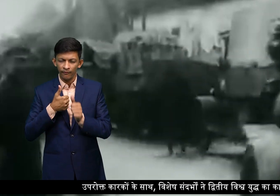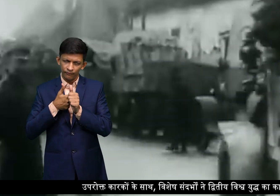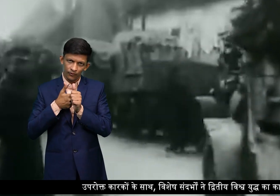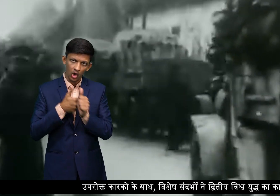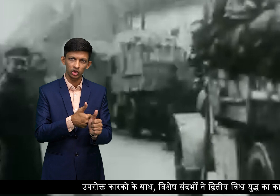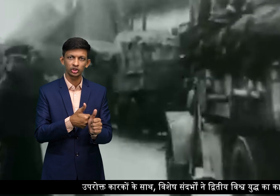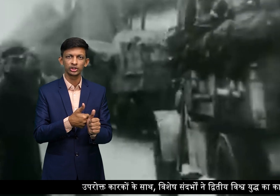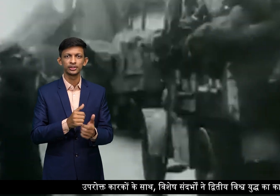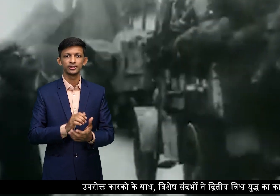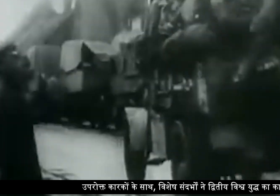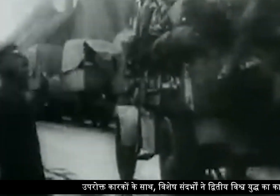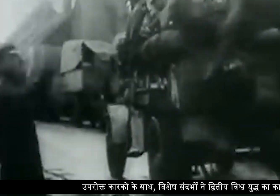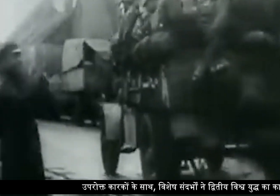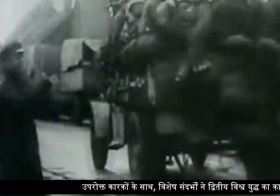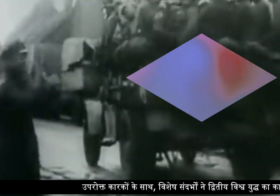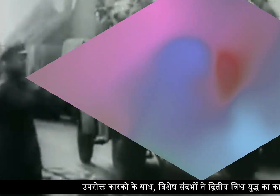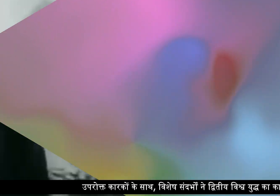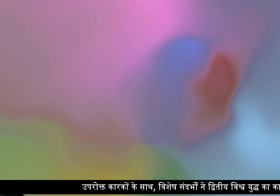These are the following.